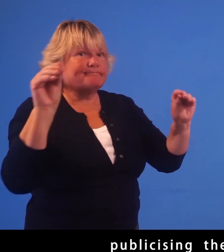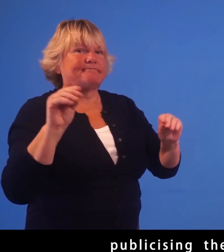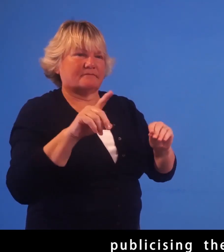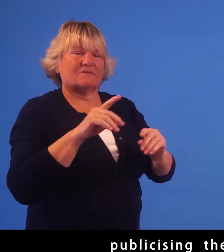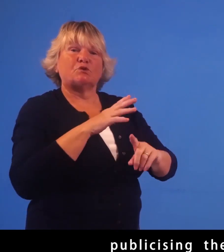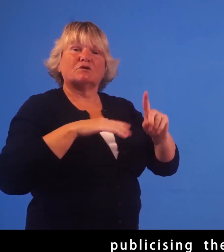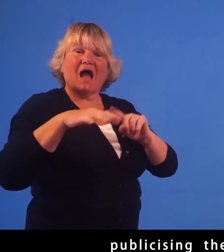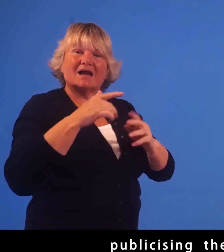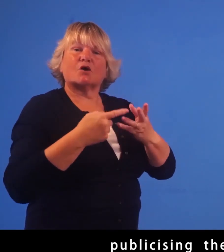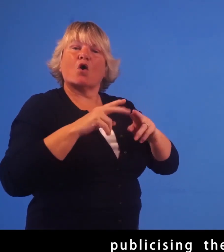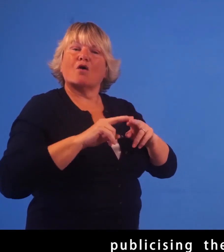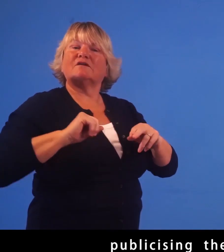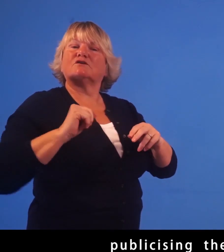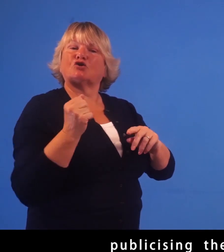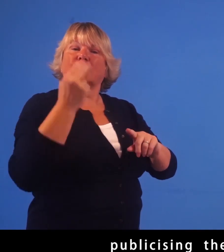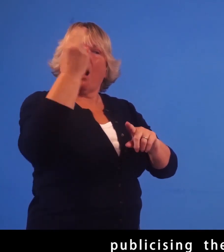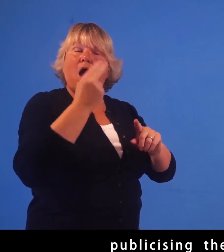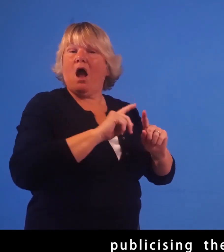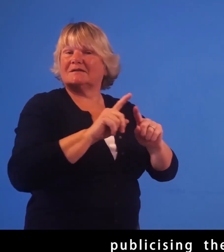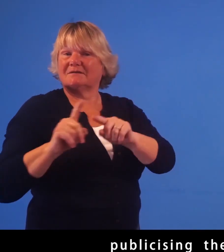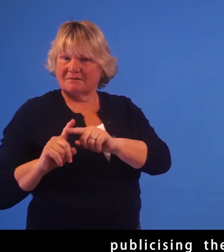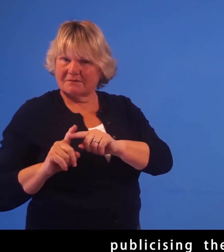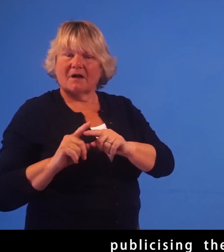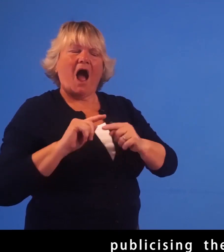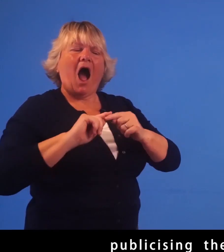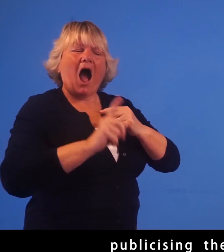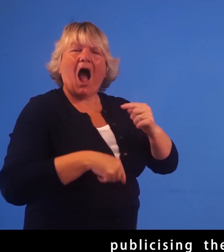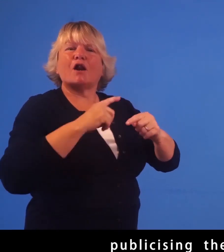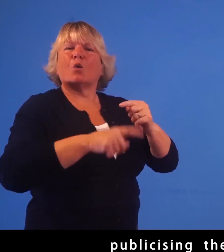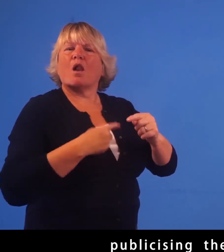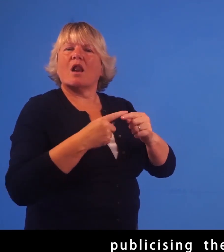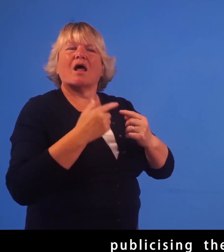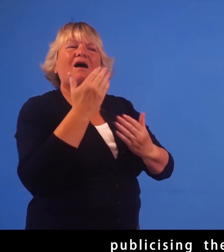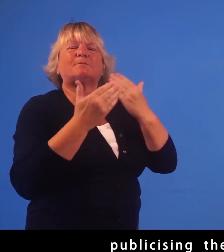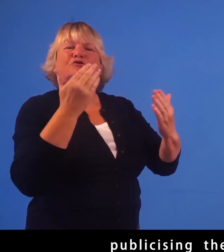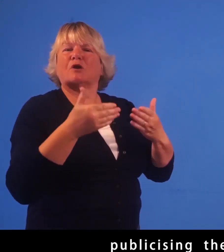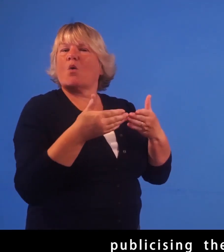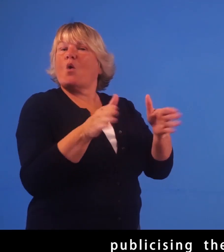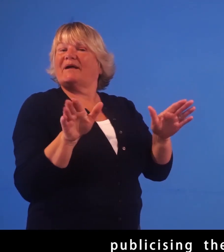Publicising the opening of the Society of Scottish Artists annual exhibition.